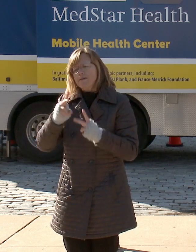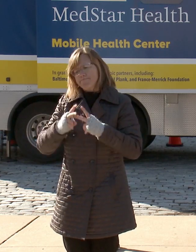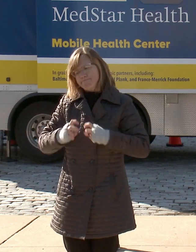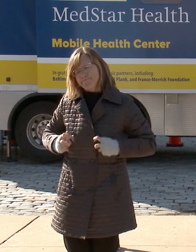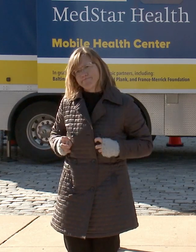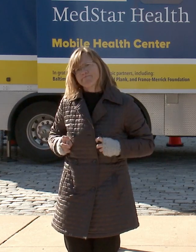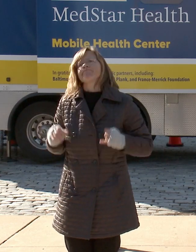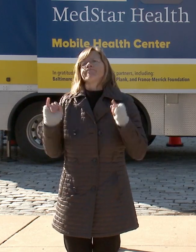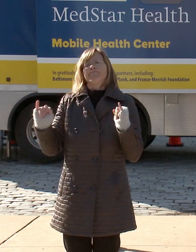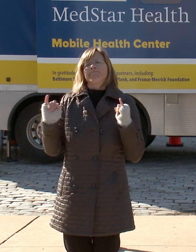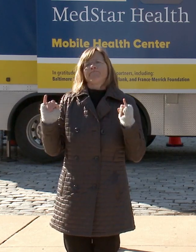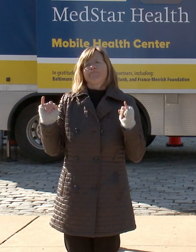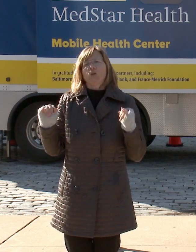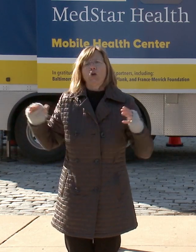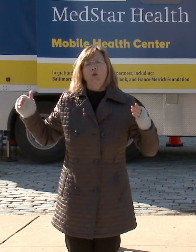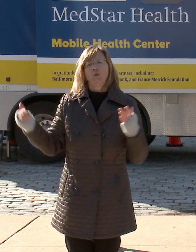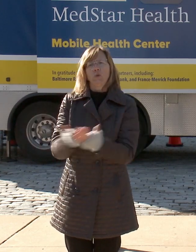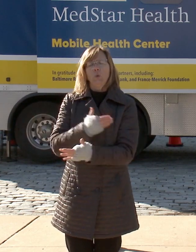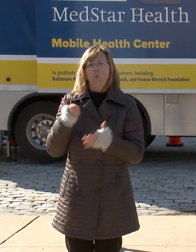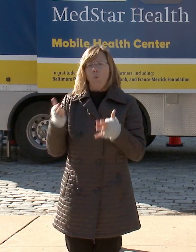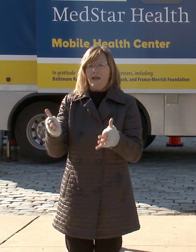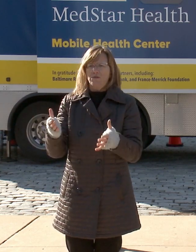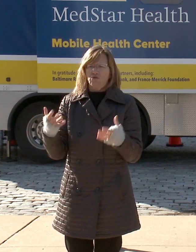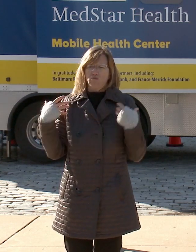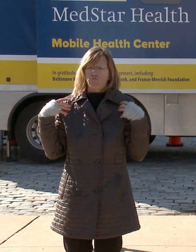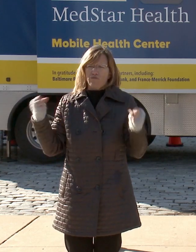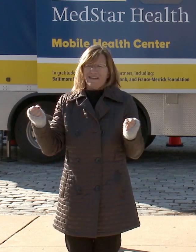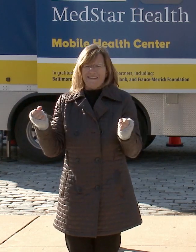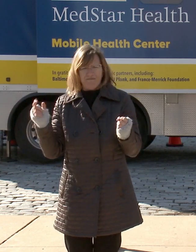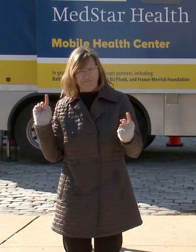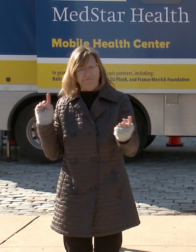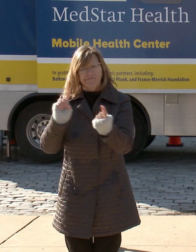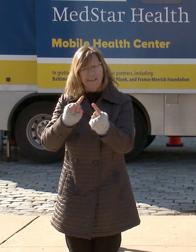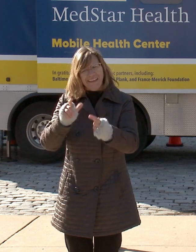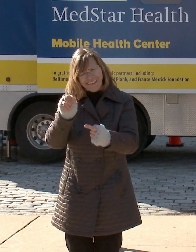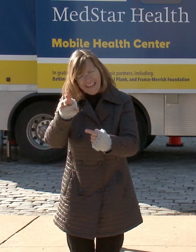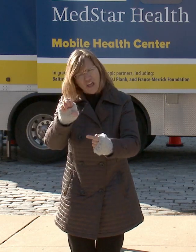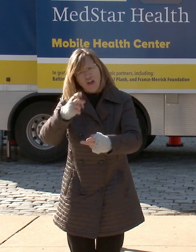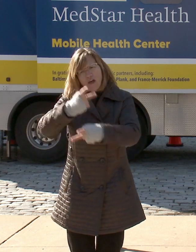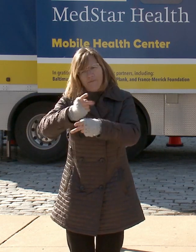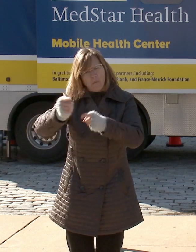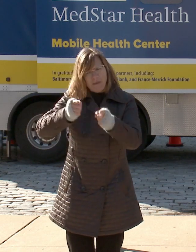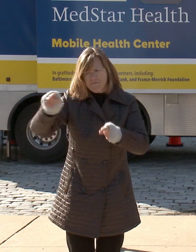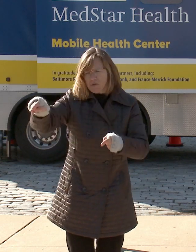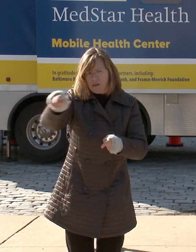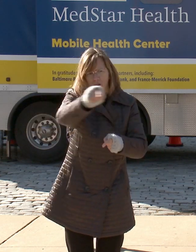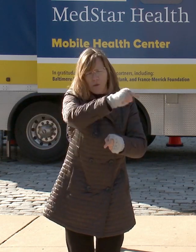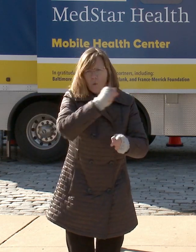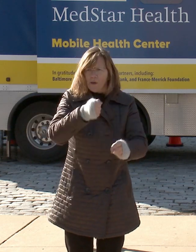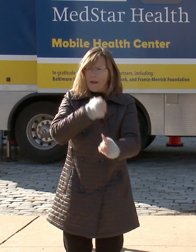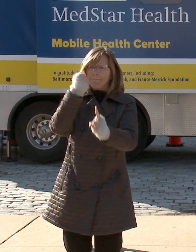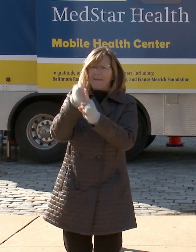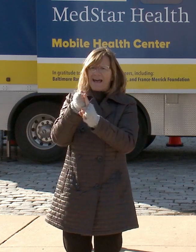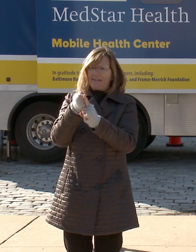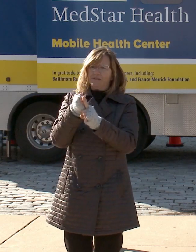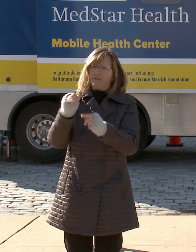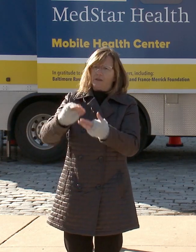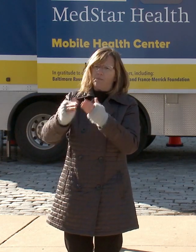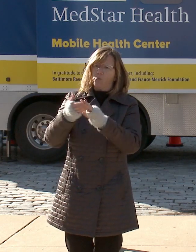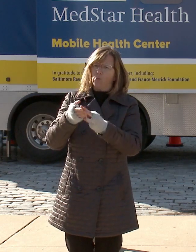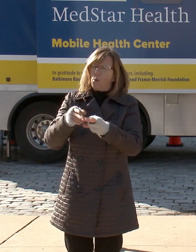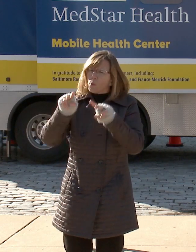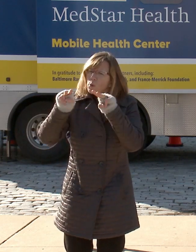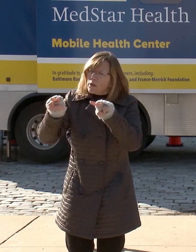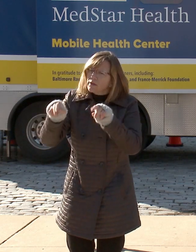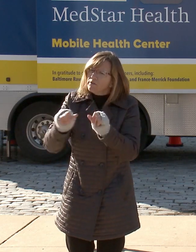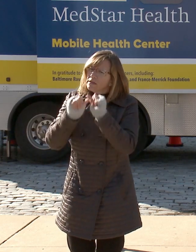finding new ways to care bravely and make positive impact on the health of our communities. We look forward to continuing